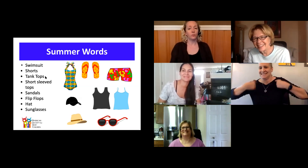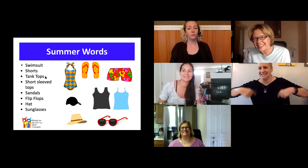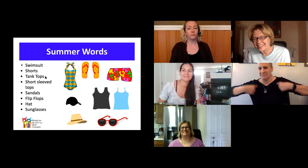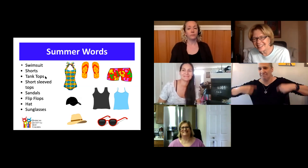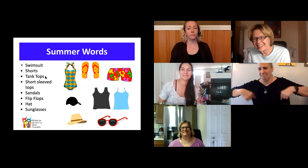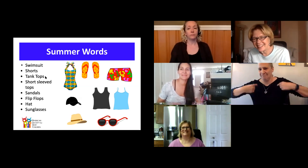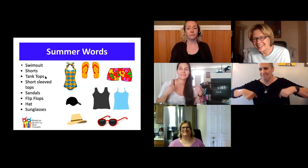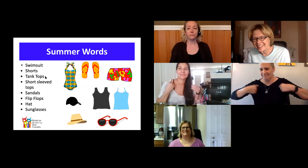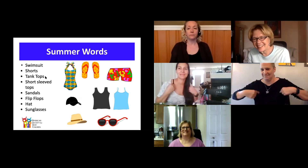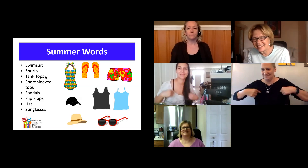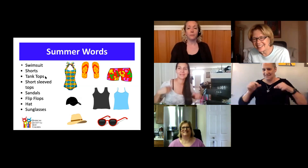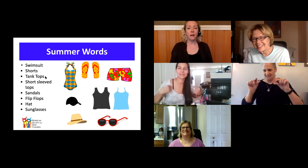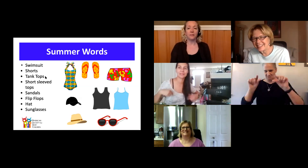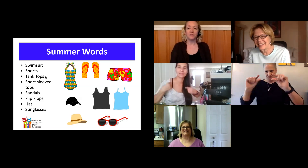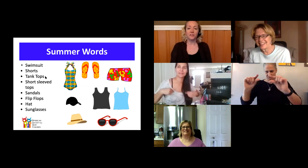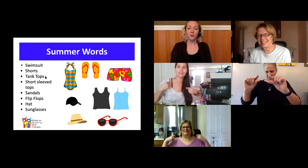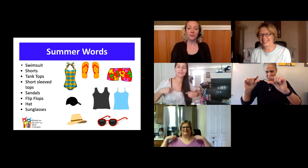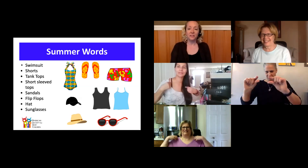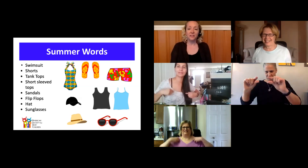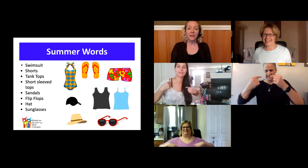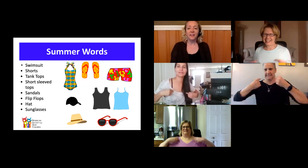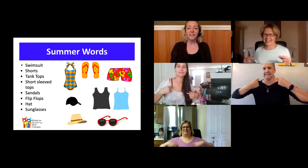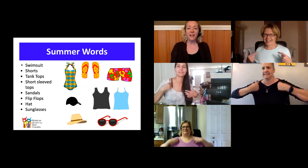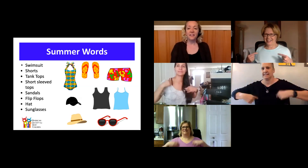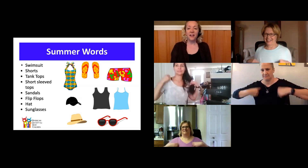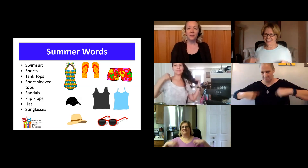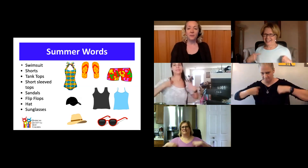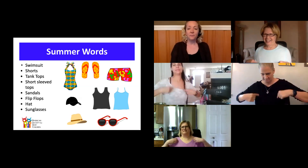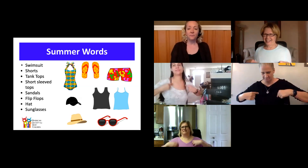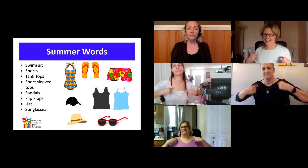modest shorts. Tank top. Okay.